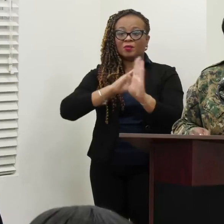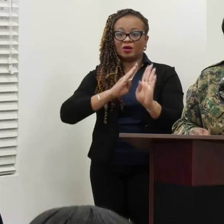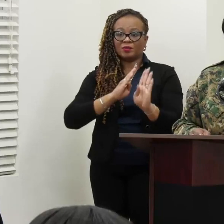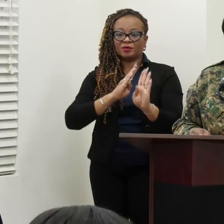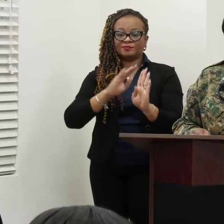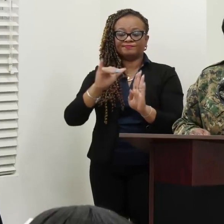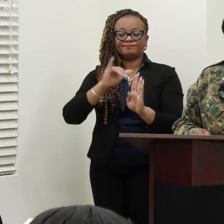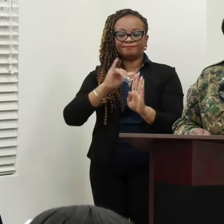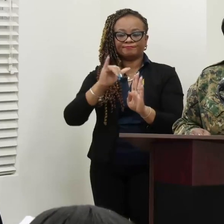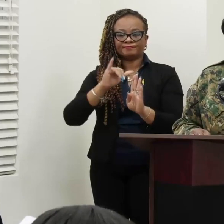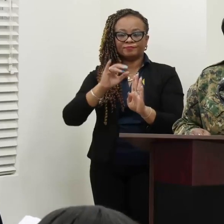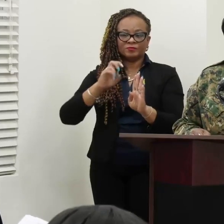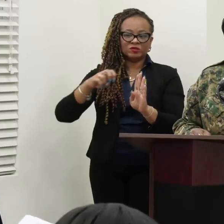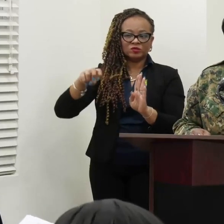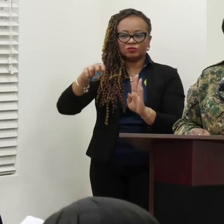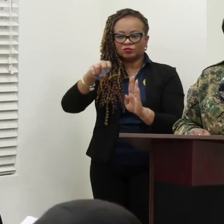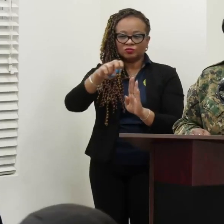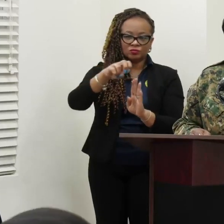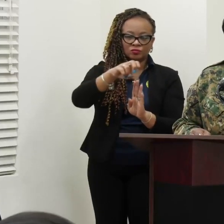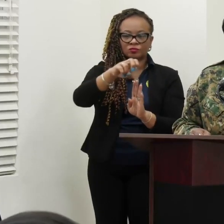Bahama.